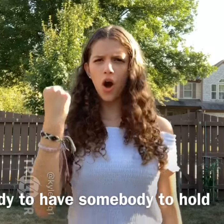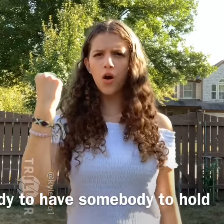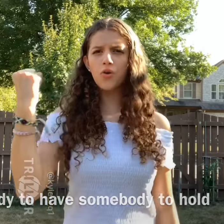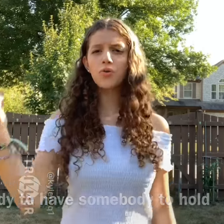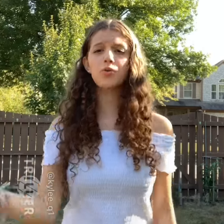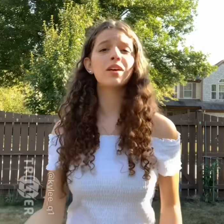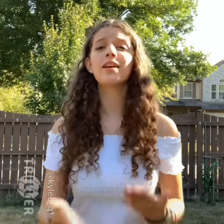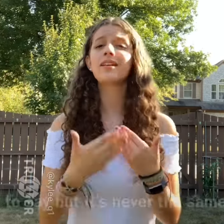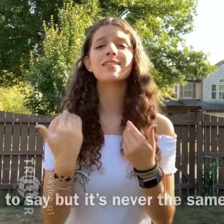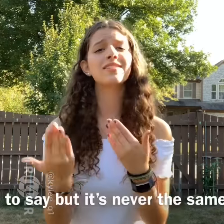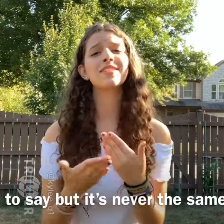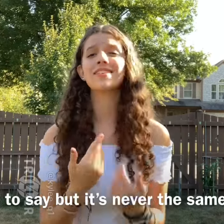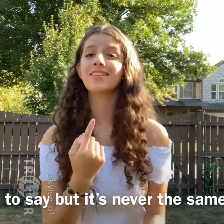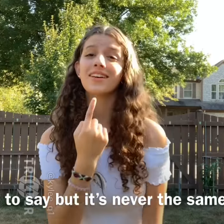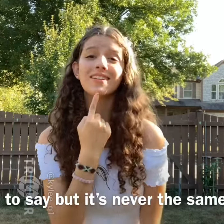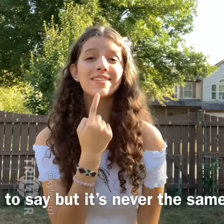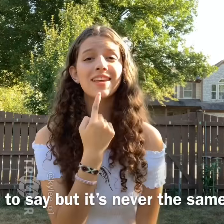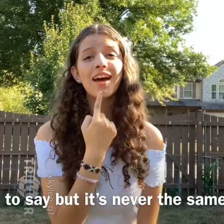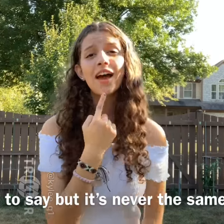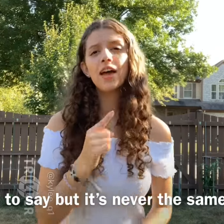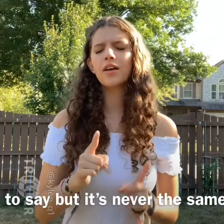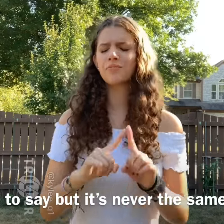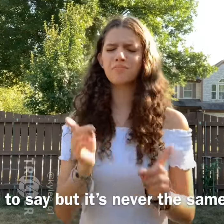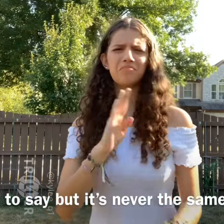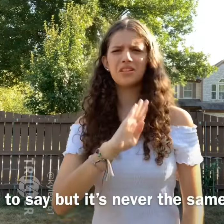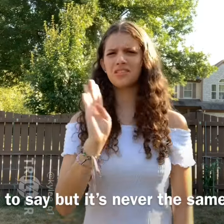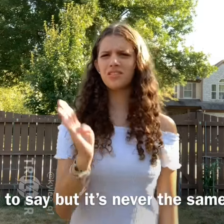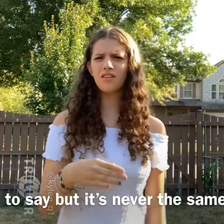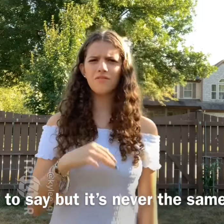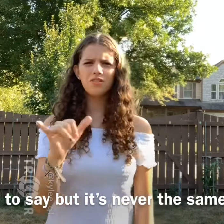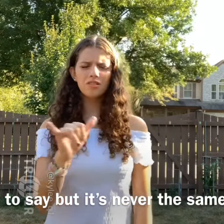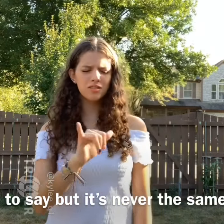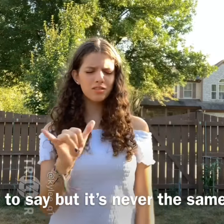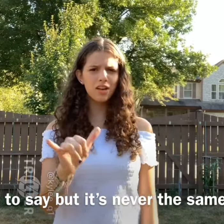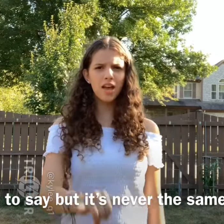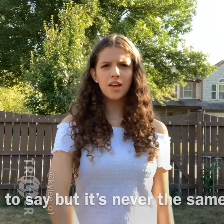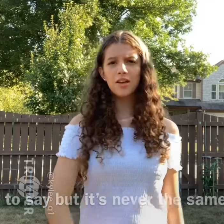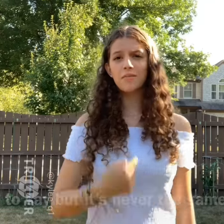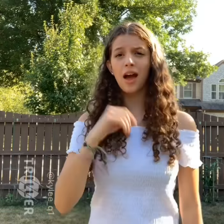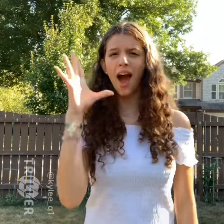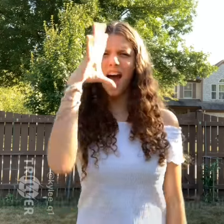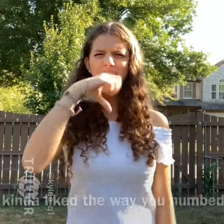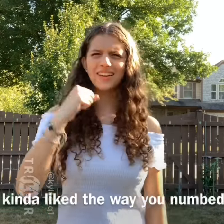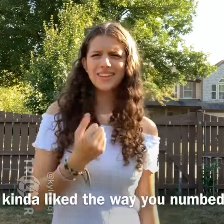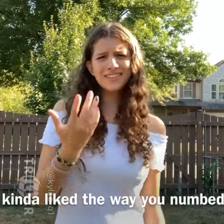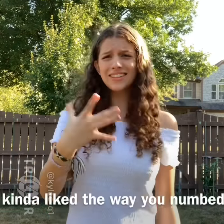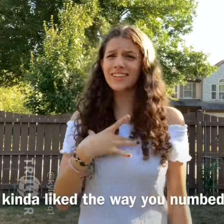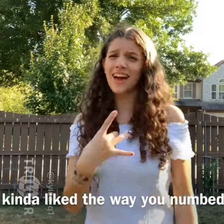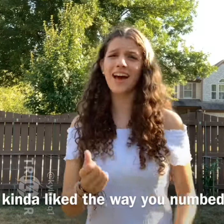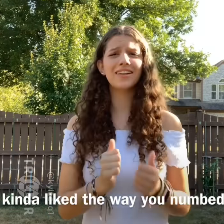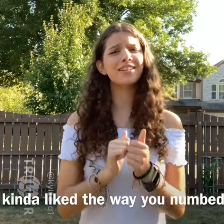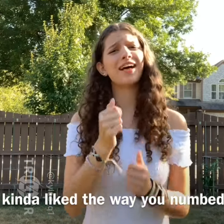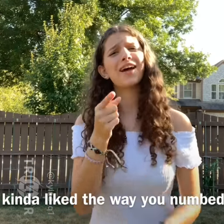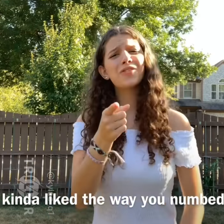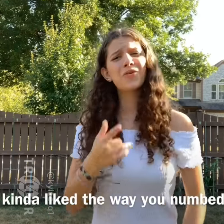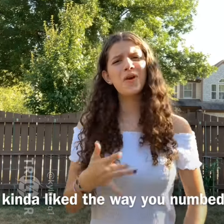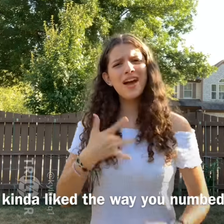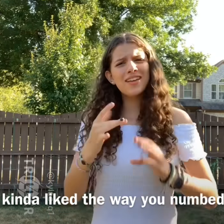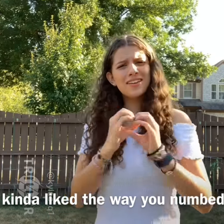hold It's easy to say, but it's never the same I guess I kinda like the way you